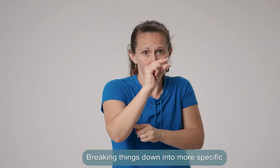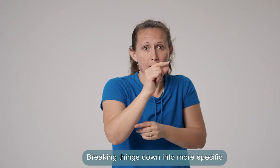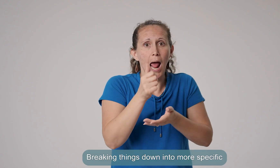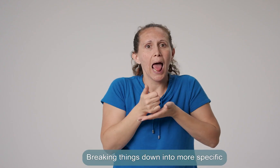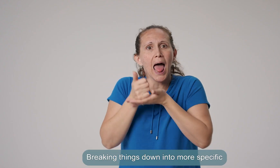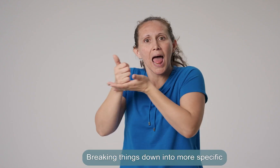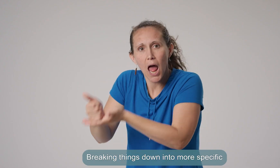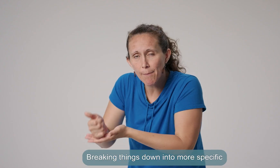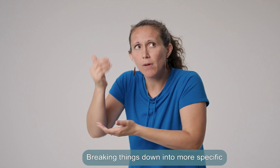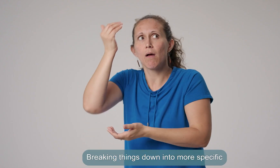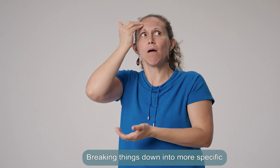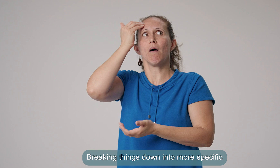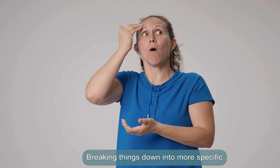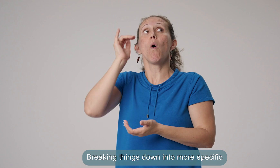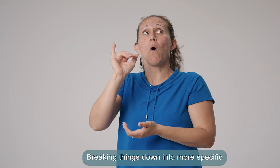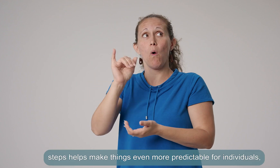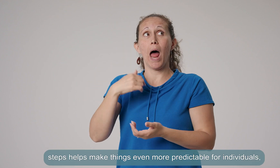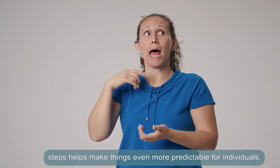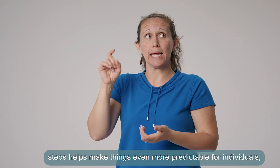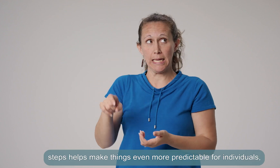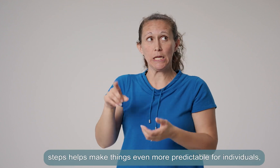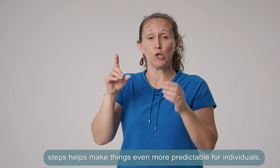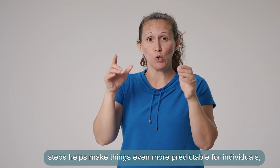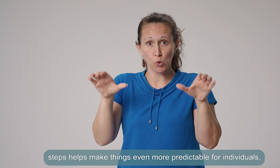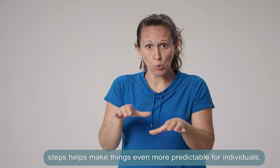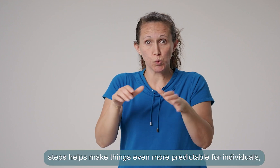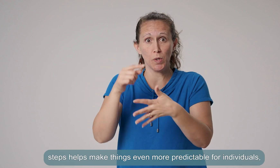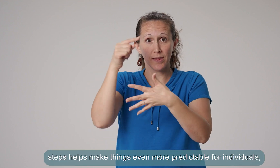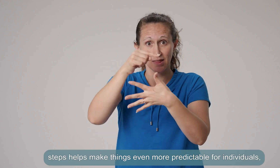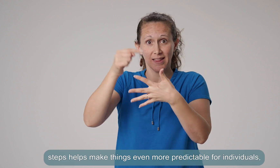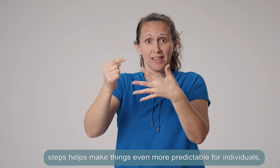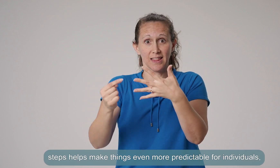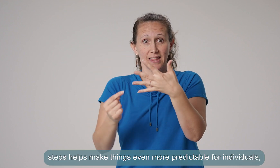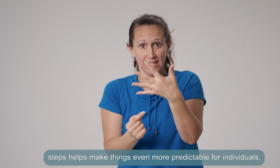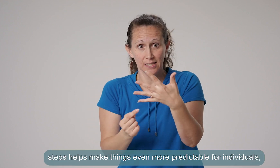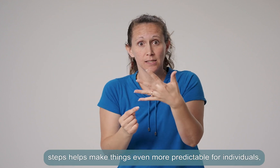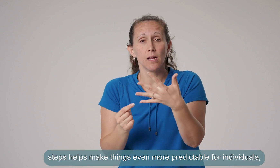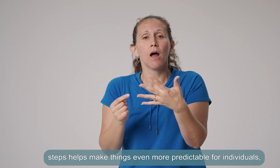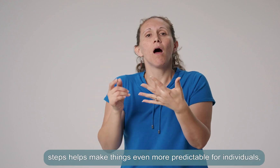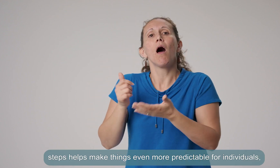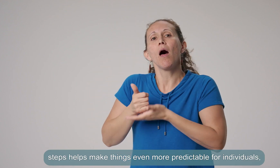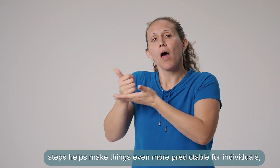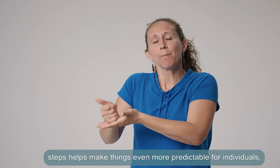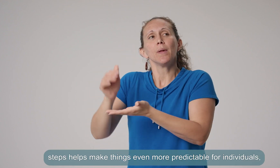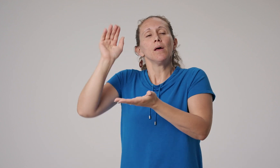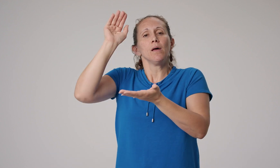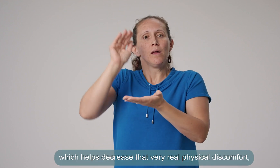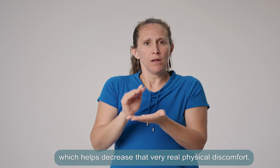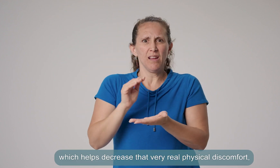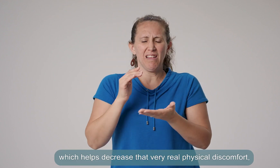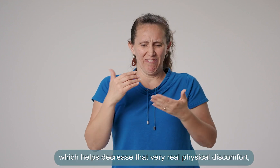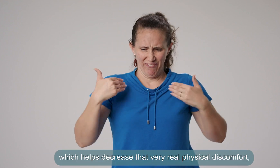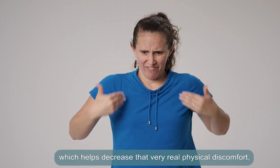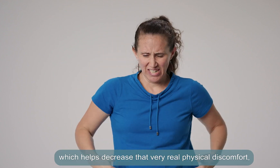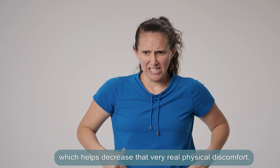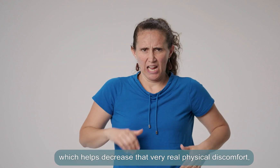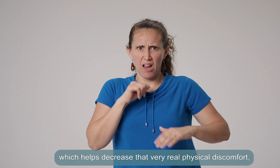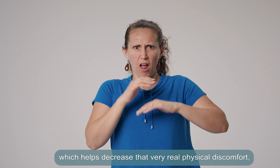Breaking things down into more specific steps helps make things even more predictable for individuals, which helps decrease that